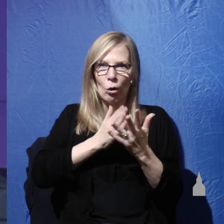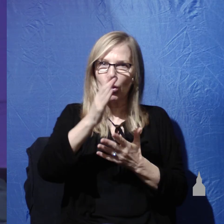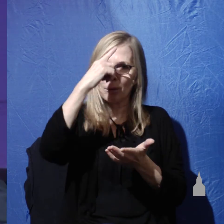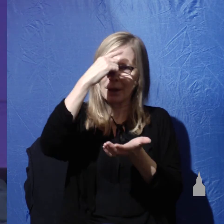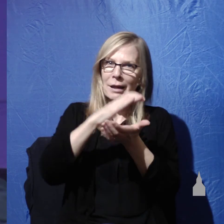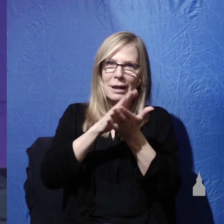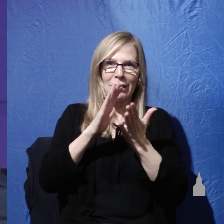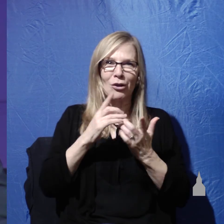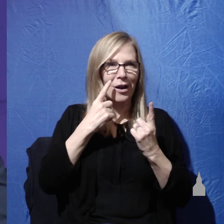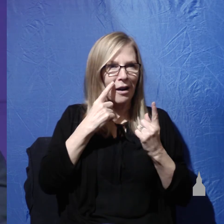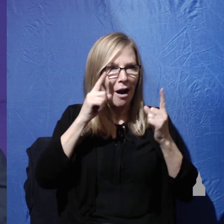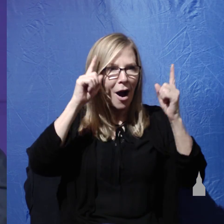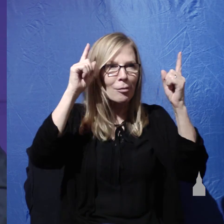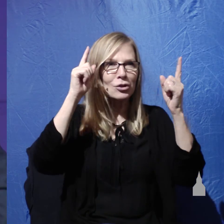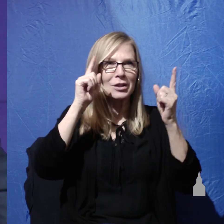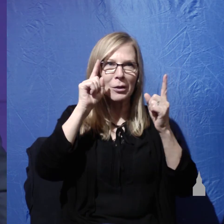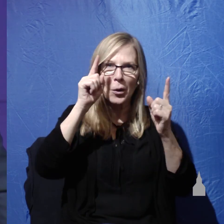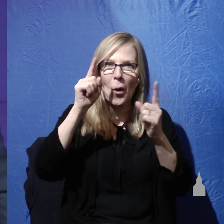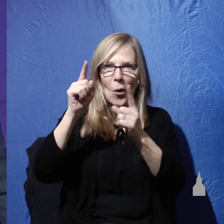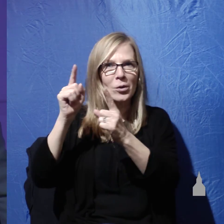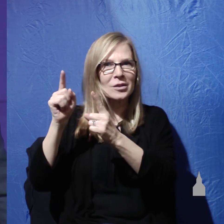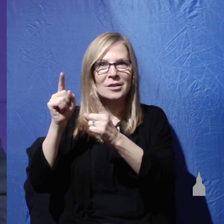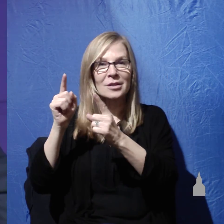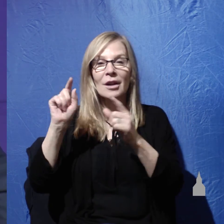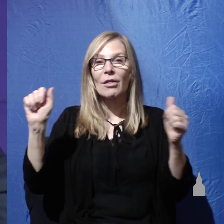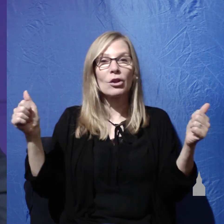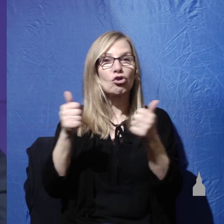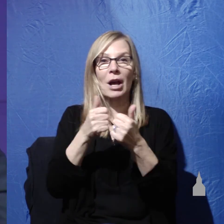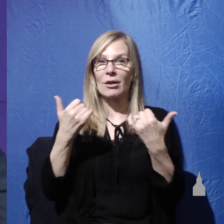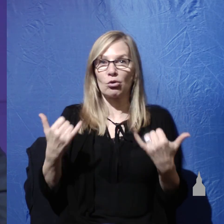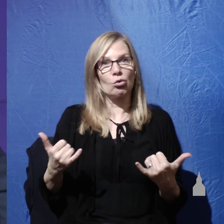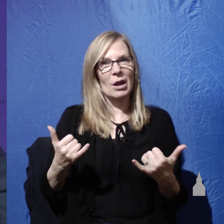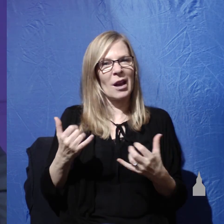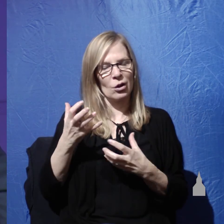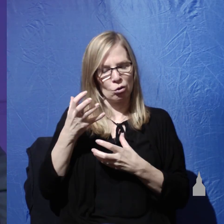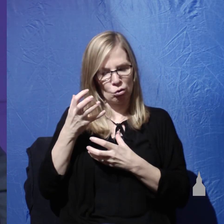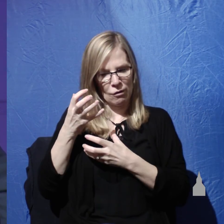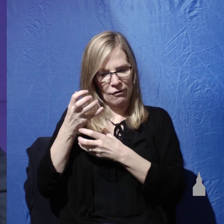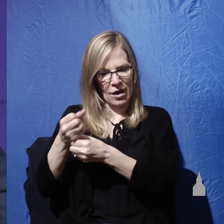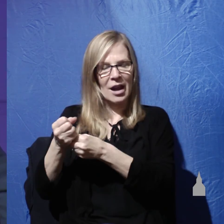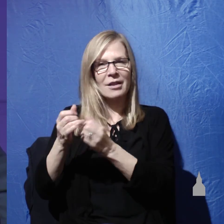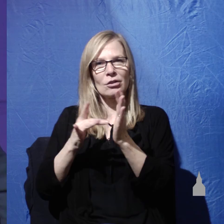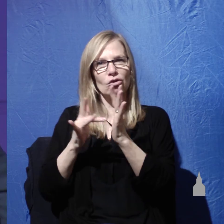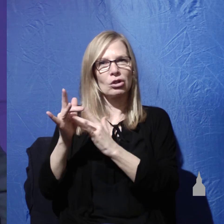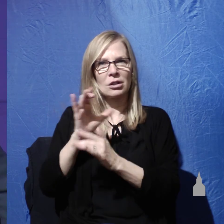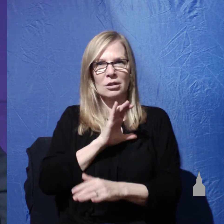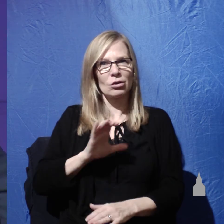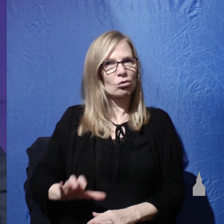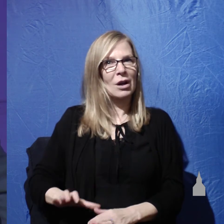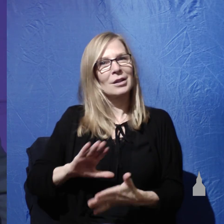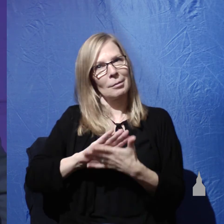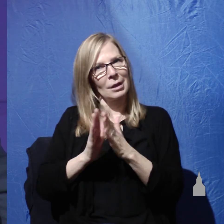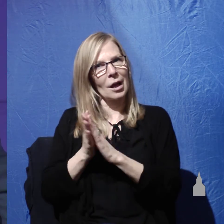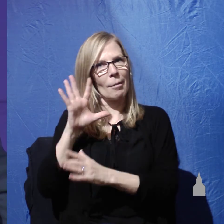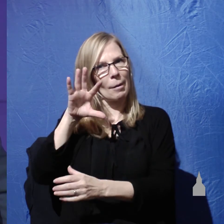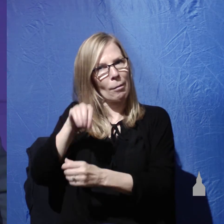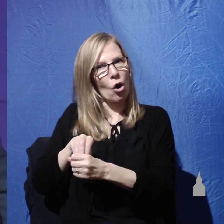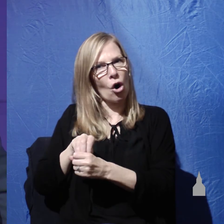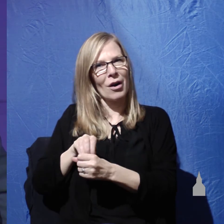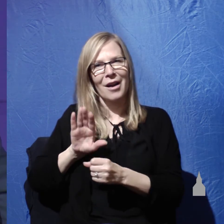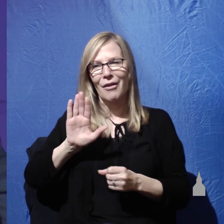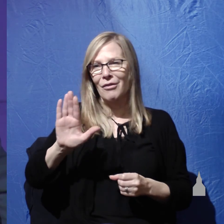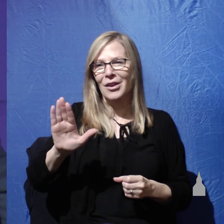laid before them. The challenge remains for the modern reader to place his faith likewise in Jesus Christ and become a part of